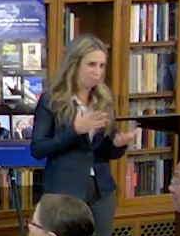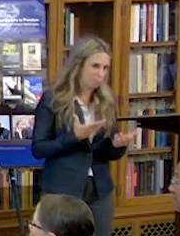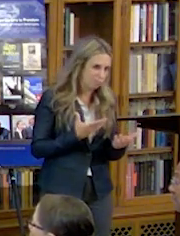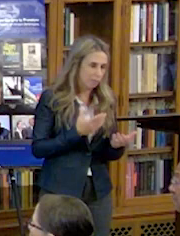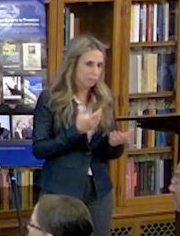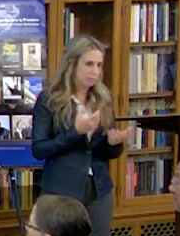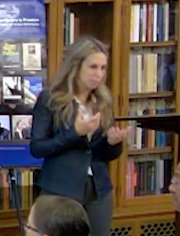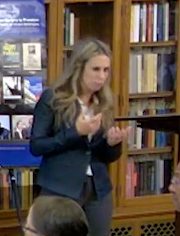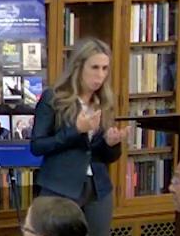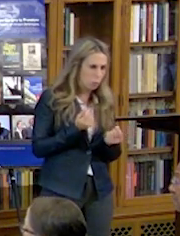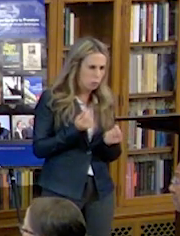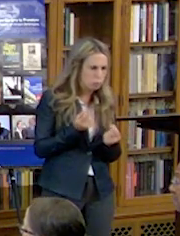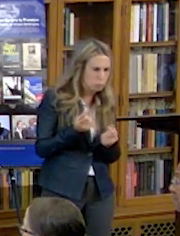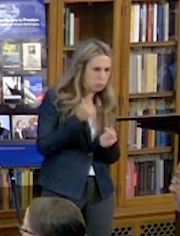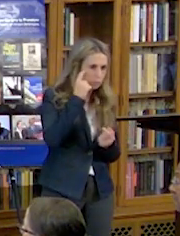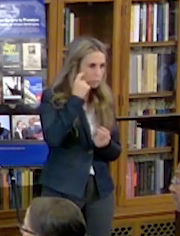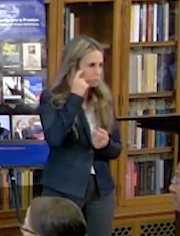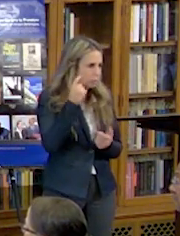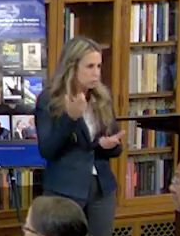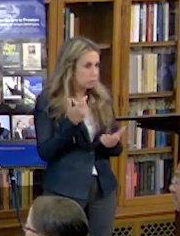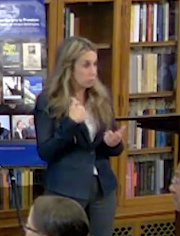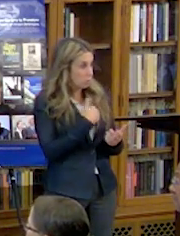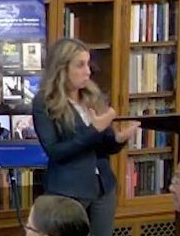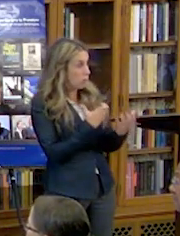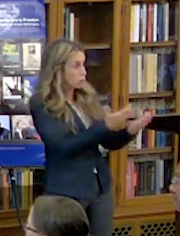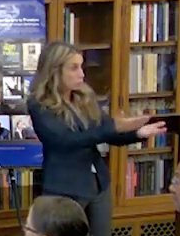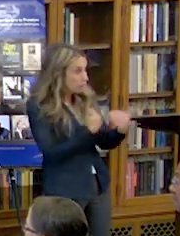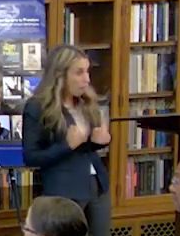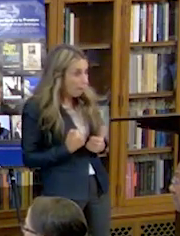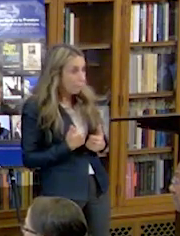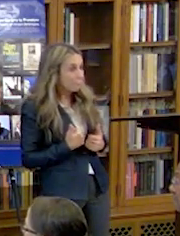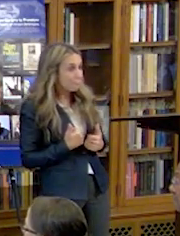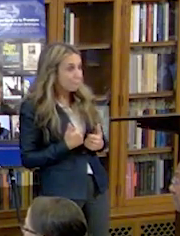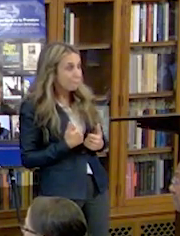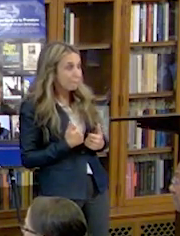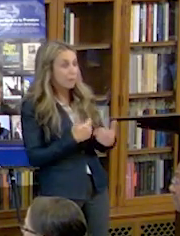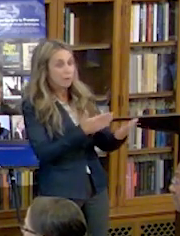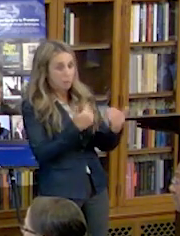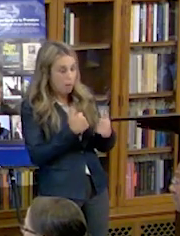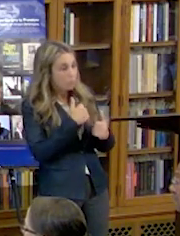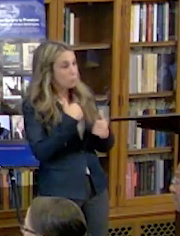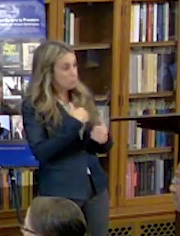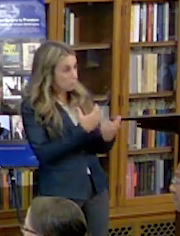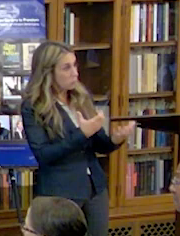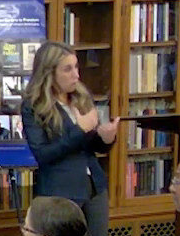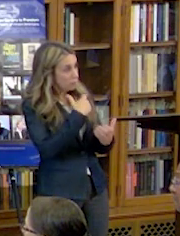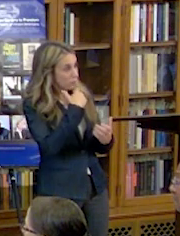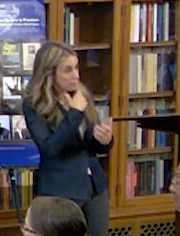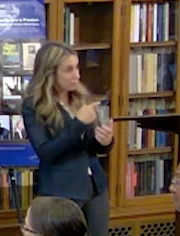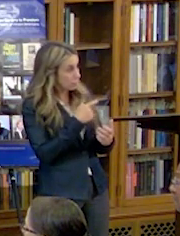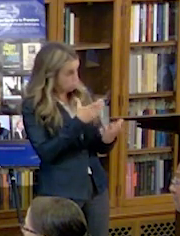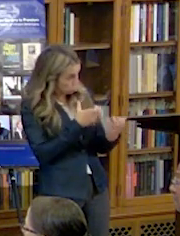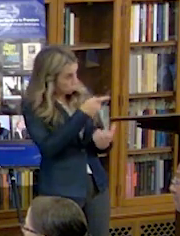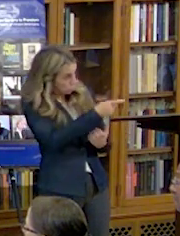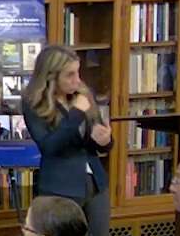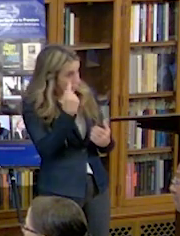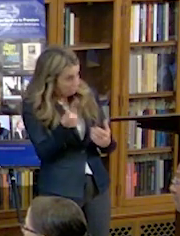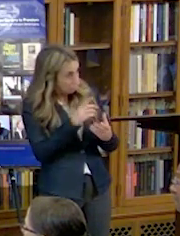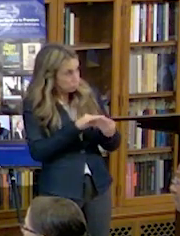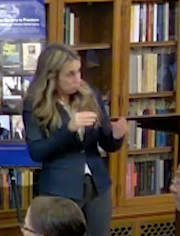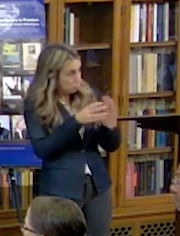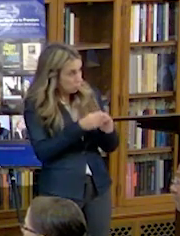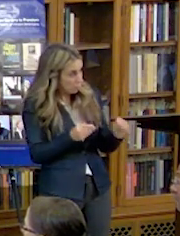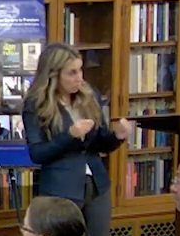wonder what we're actually doing when we're saying we want you to come we want you to tell you our sto tell your stories and let us